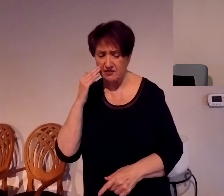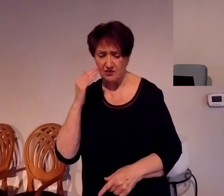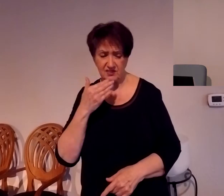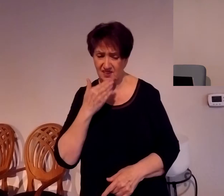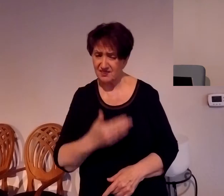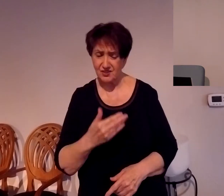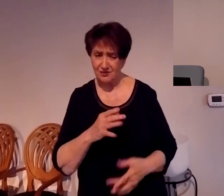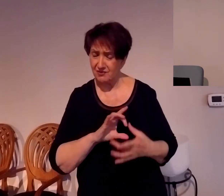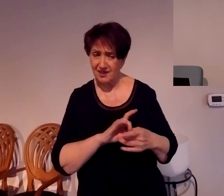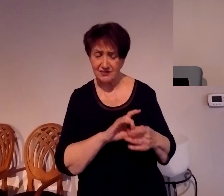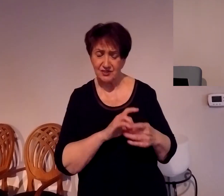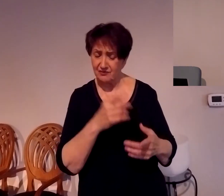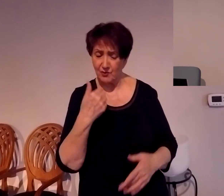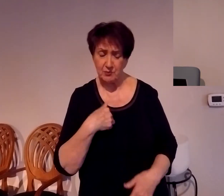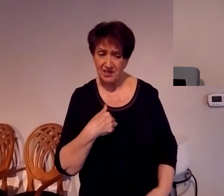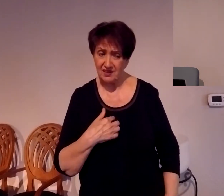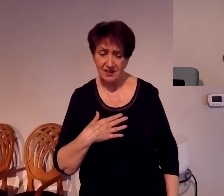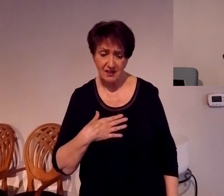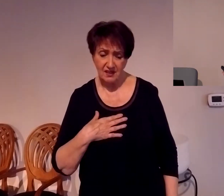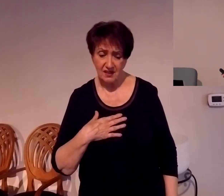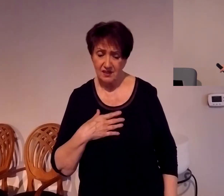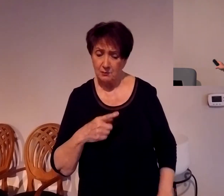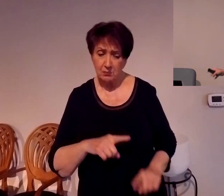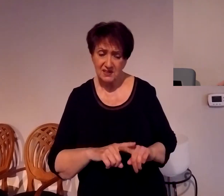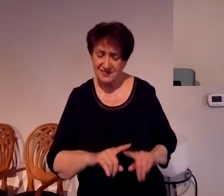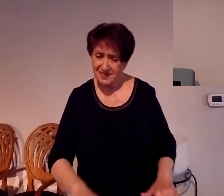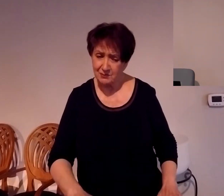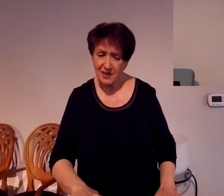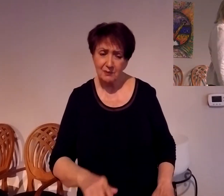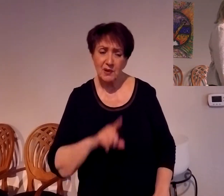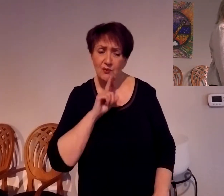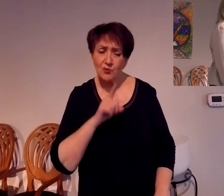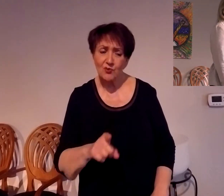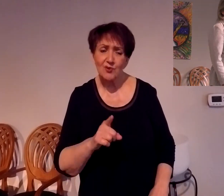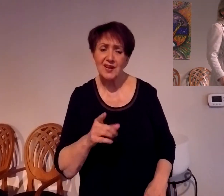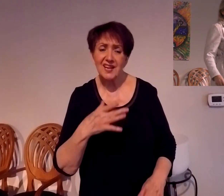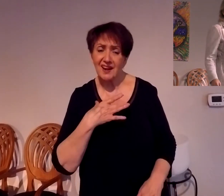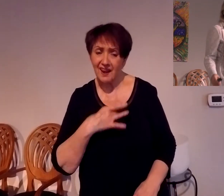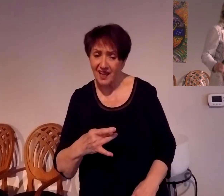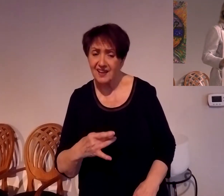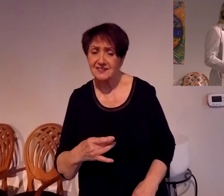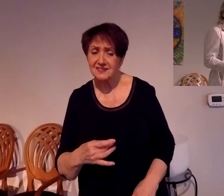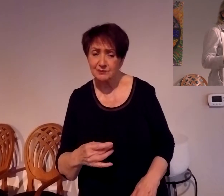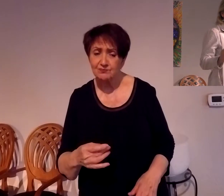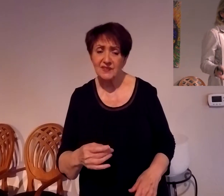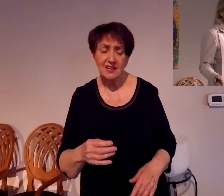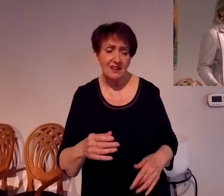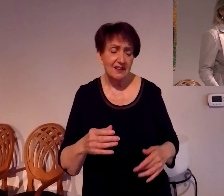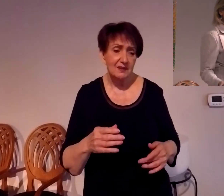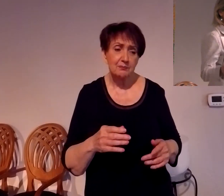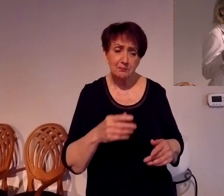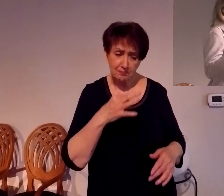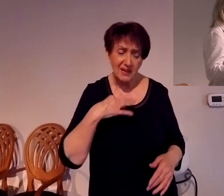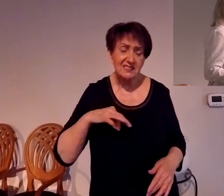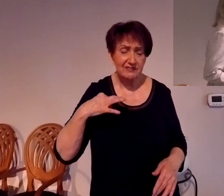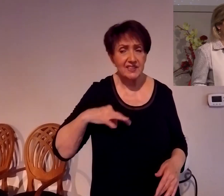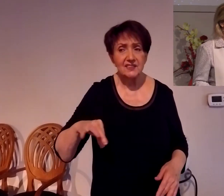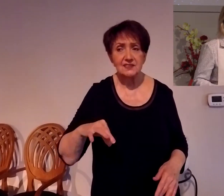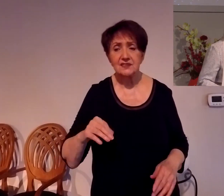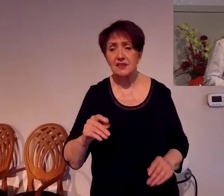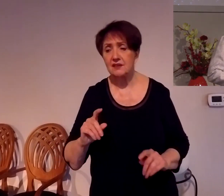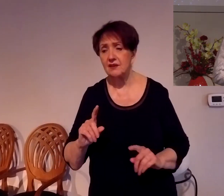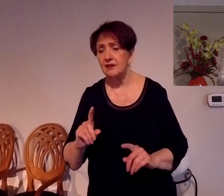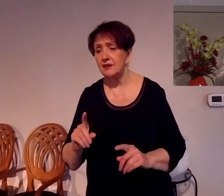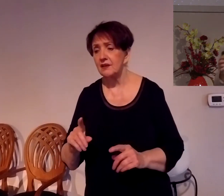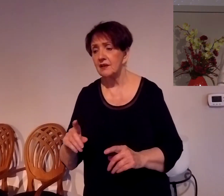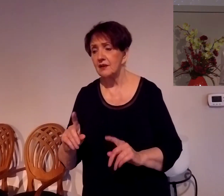good relationship for me, but at the same time I really liked some of the fringe benefits, i.e. going to all these yoga trainings and getting certified